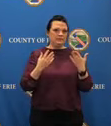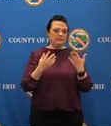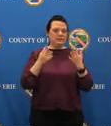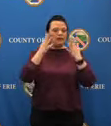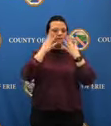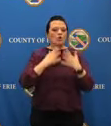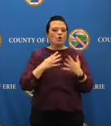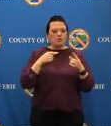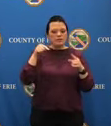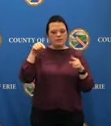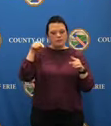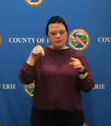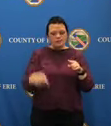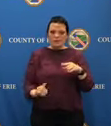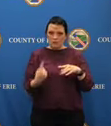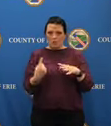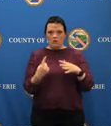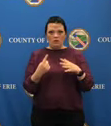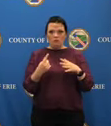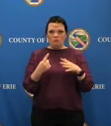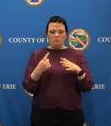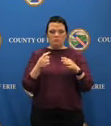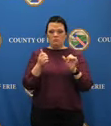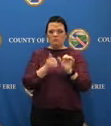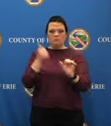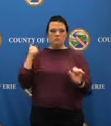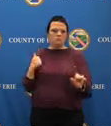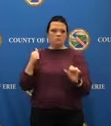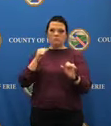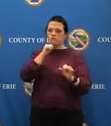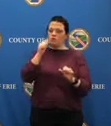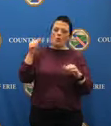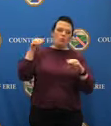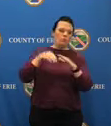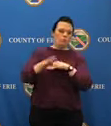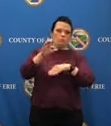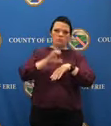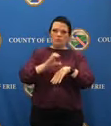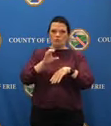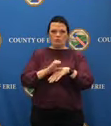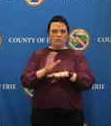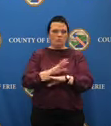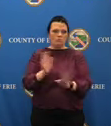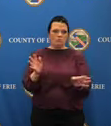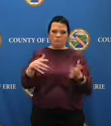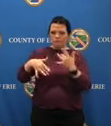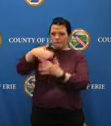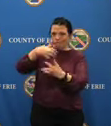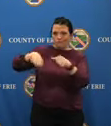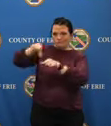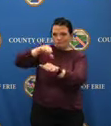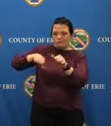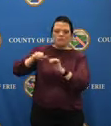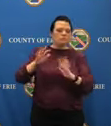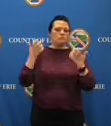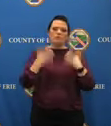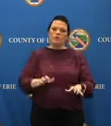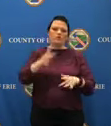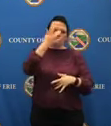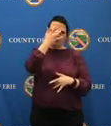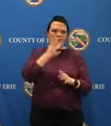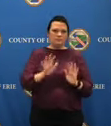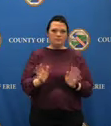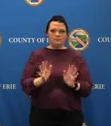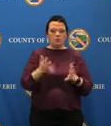Unfortunately, this is one where you really need to stay out of your church, your congregation. We don't want you to get sick. We want